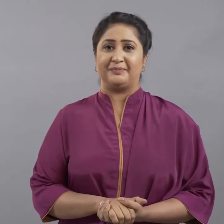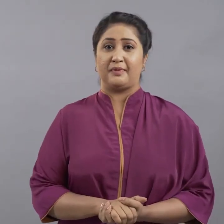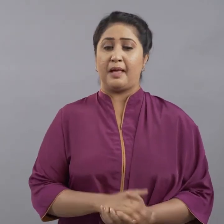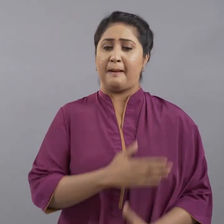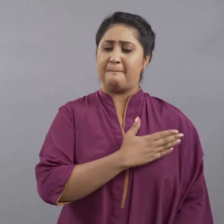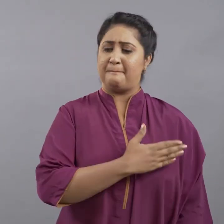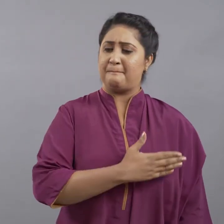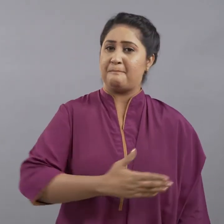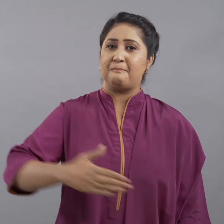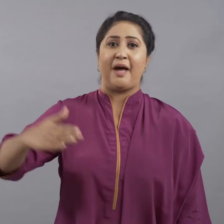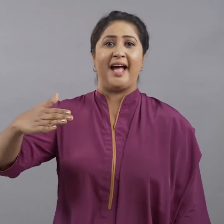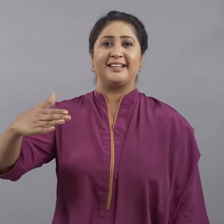Bat.